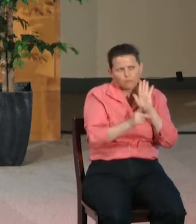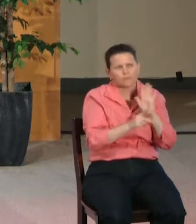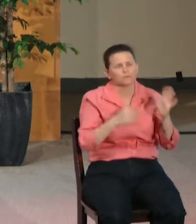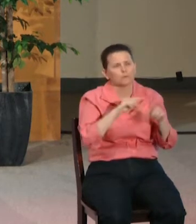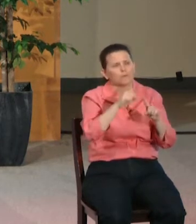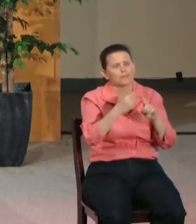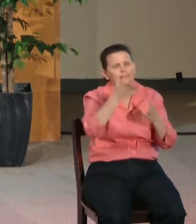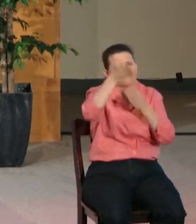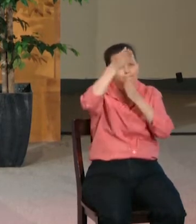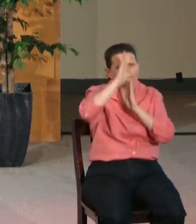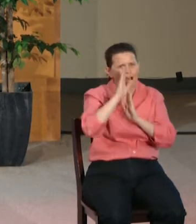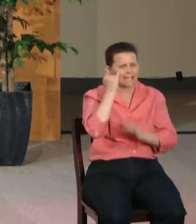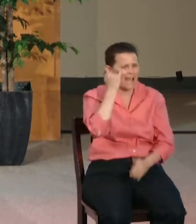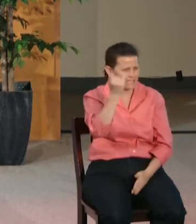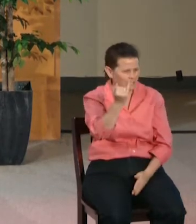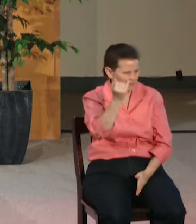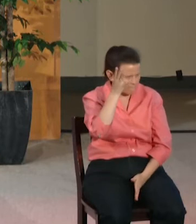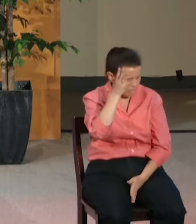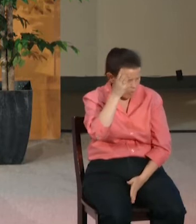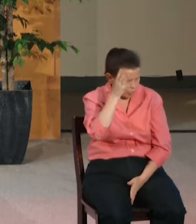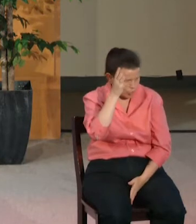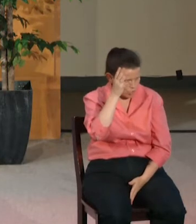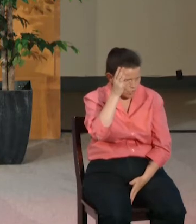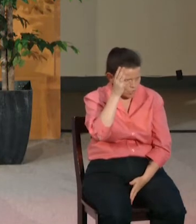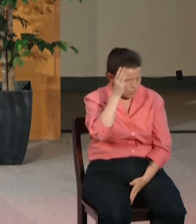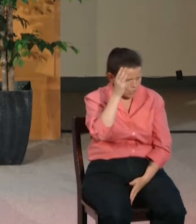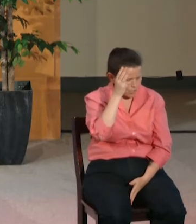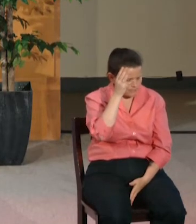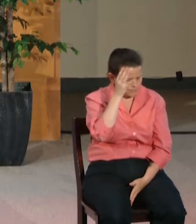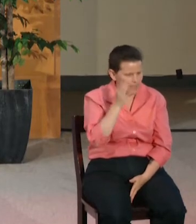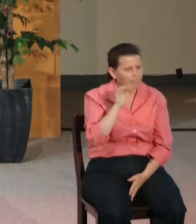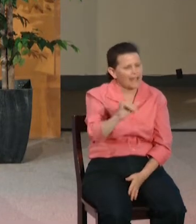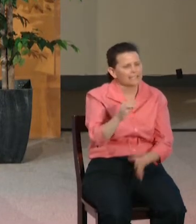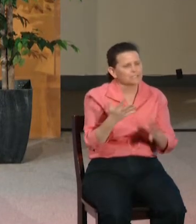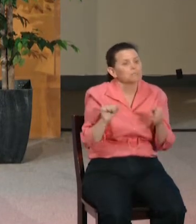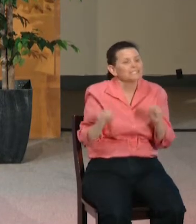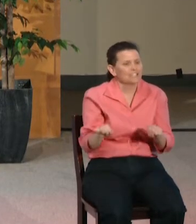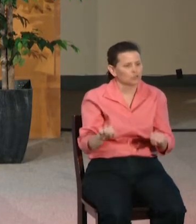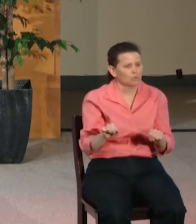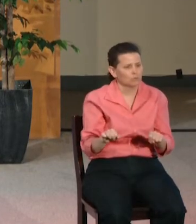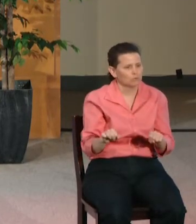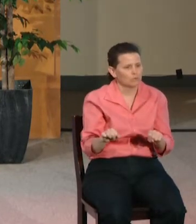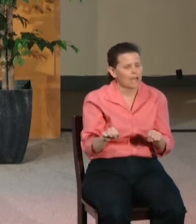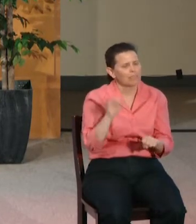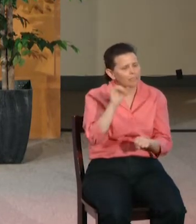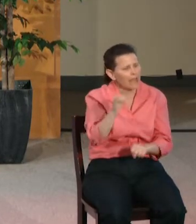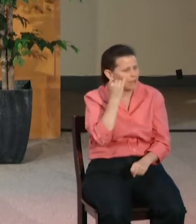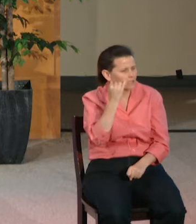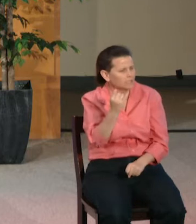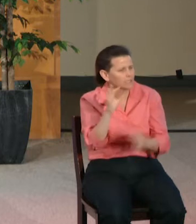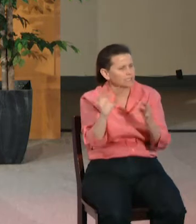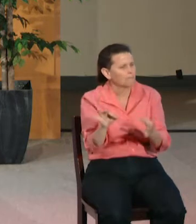idea of father exists in potential, that it's perfect. It's perfect that there is